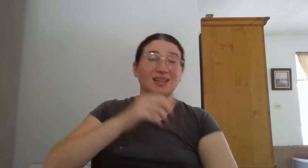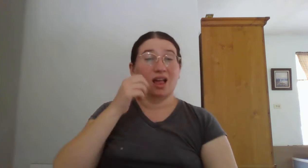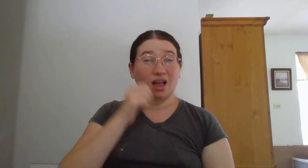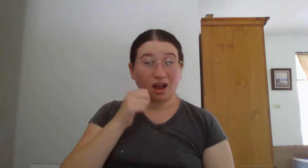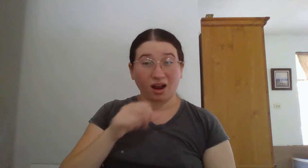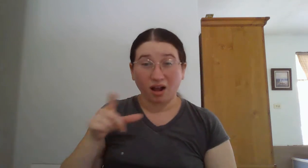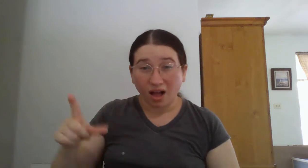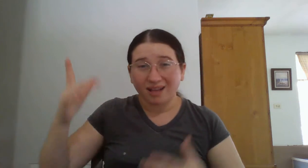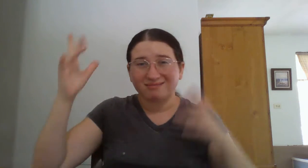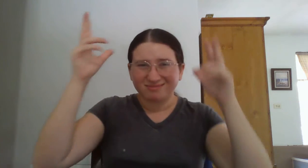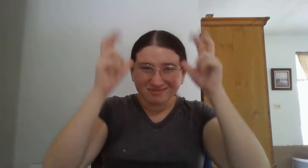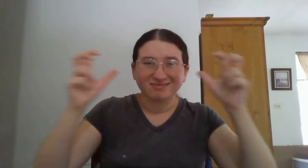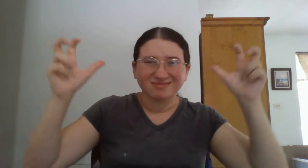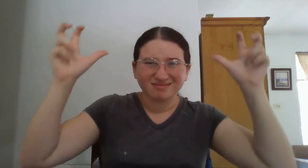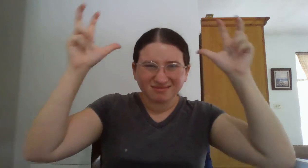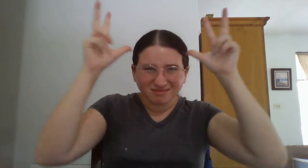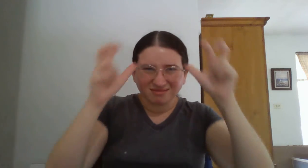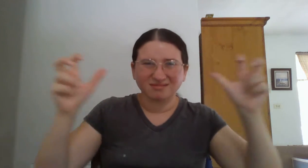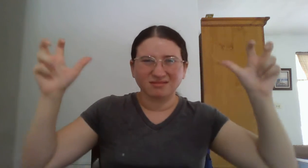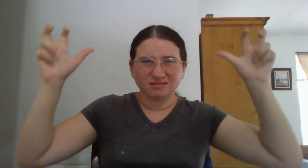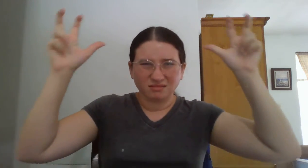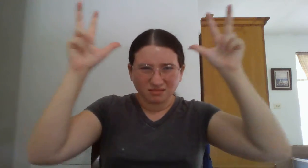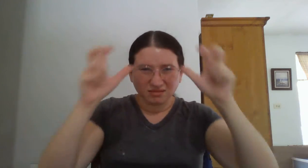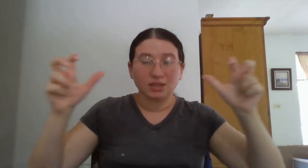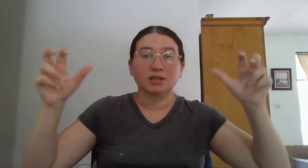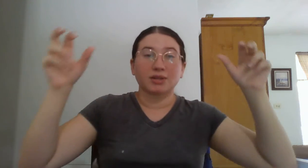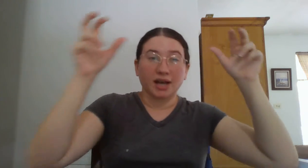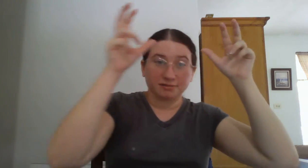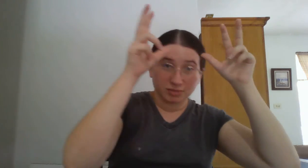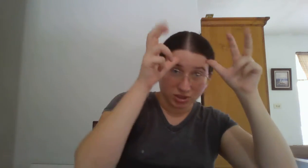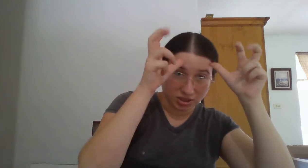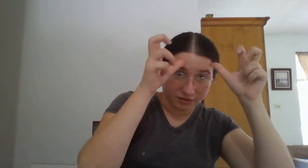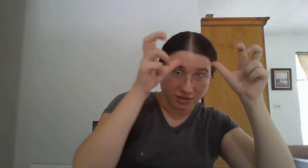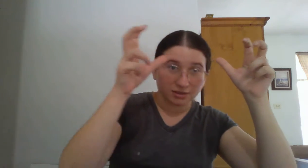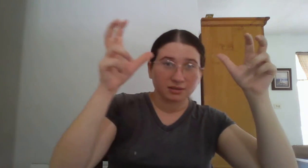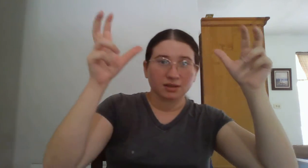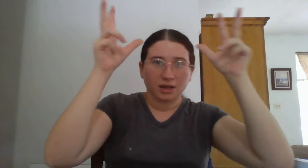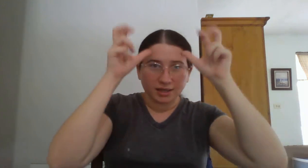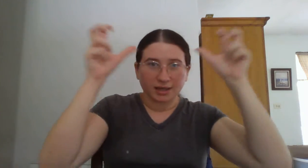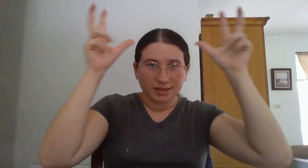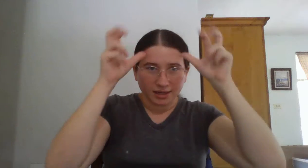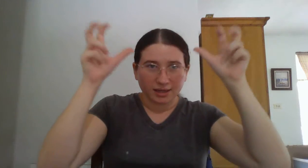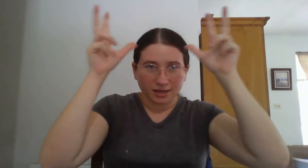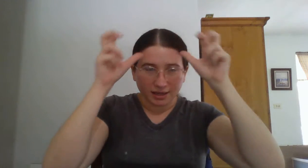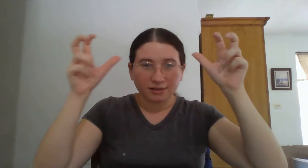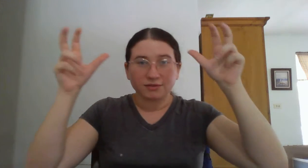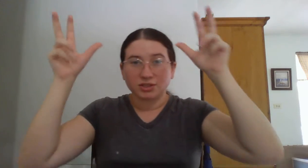we have mischievous, again and again and again